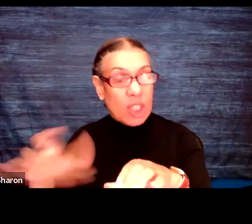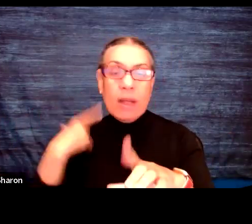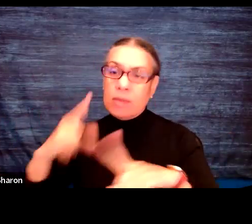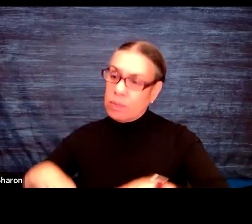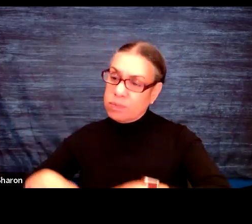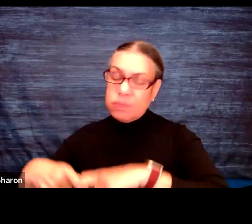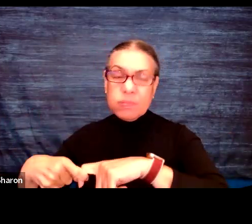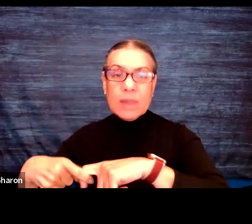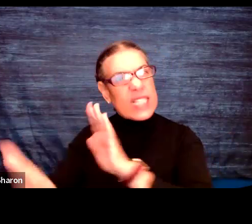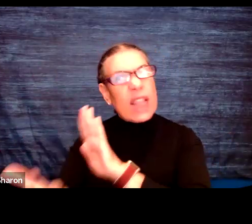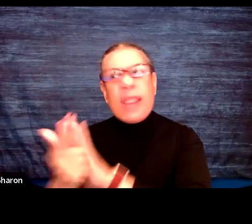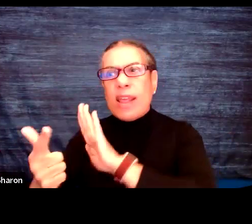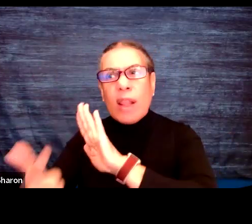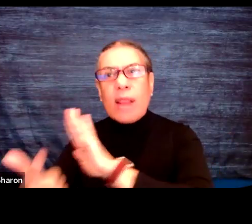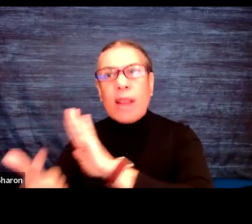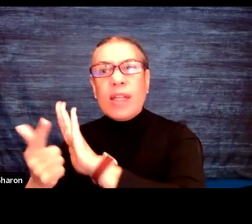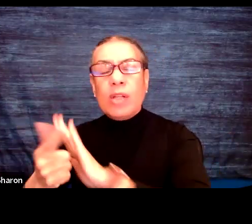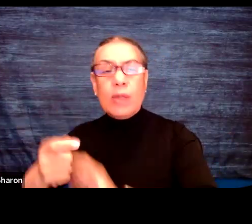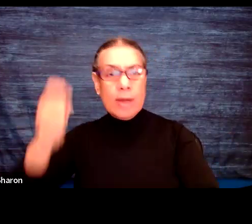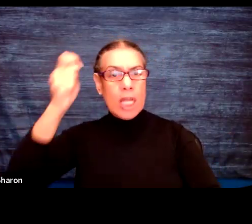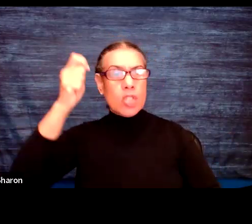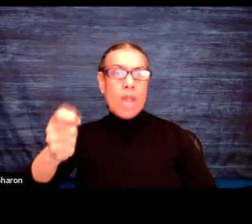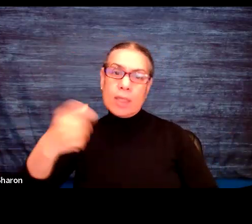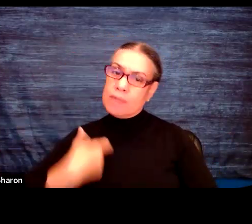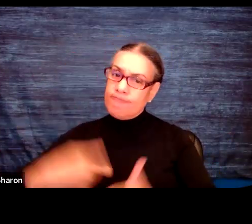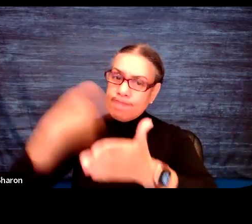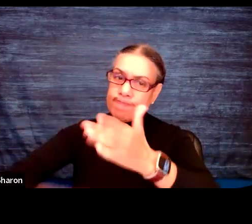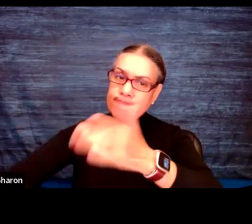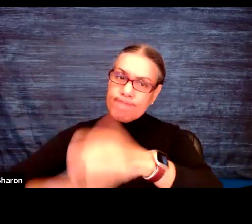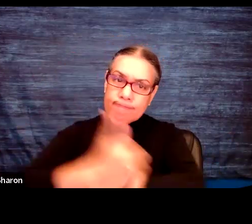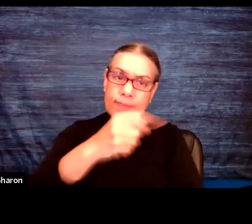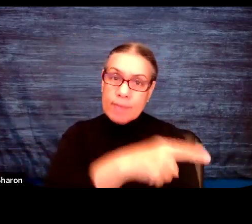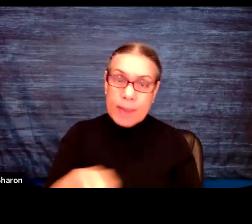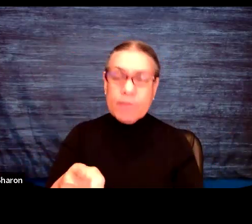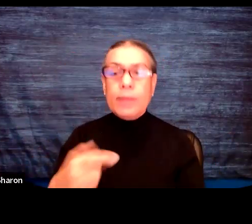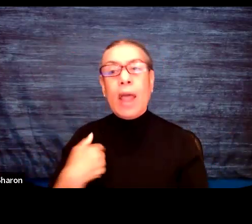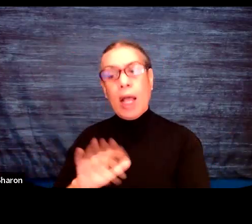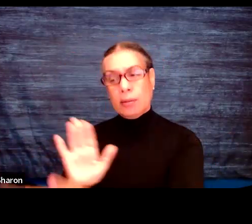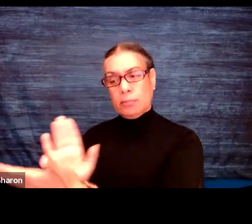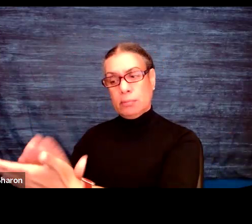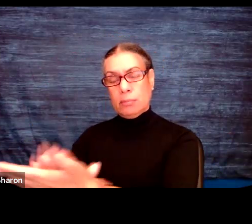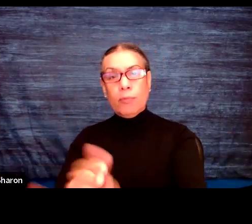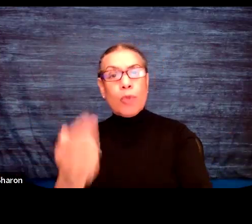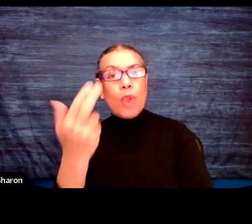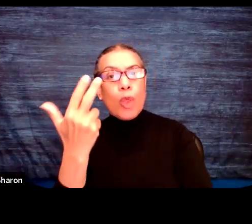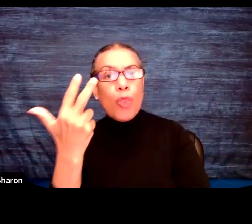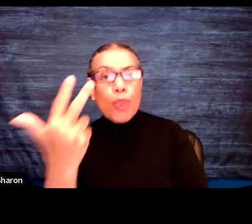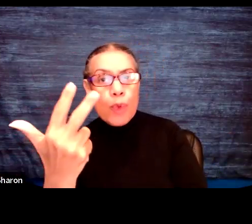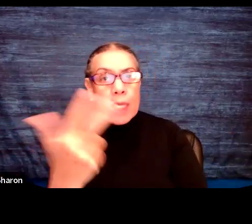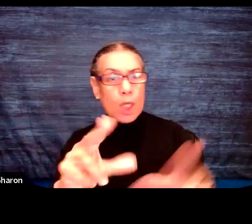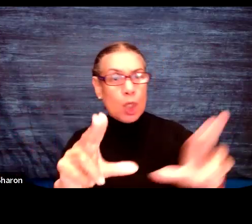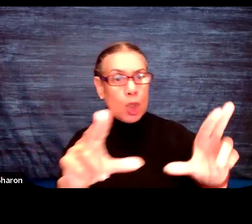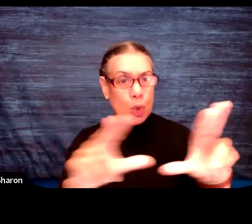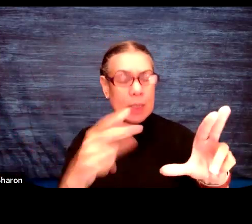labor were illegal, and judges levied heavy fines. I applaud the 3 unions for courageously defying an